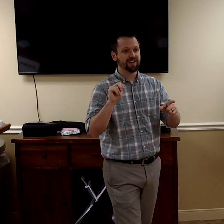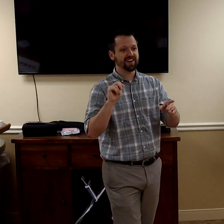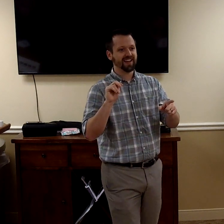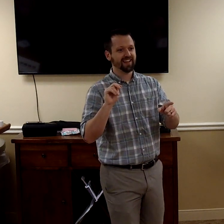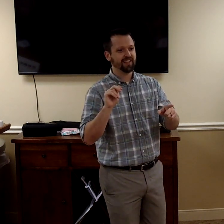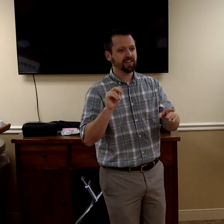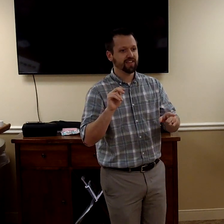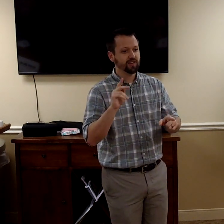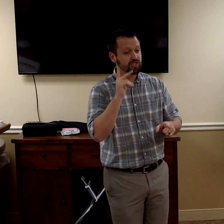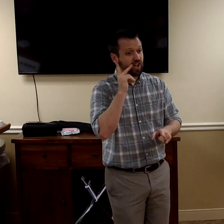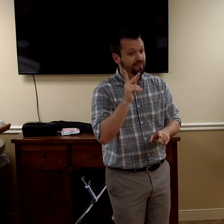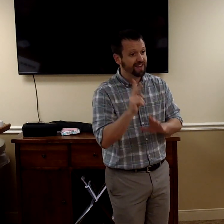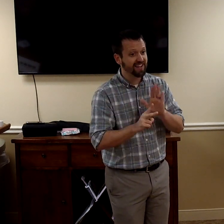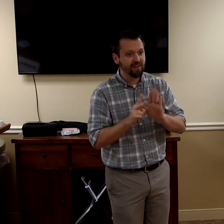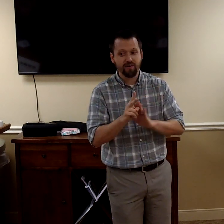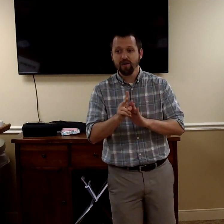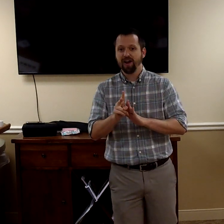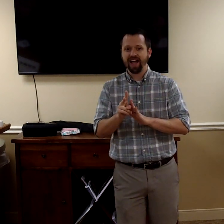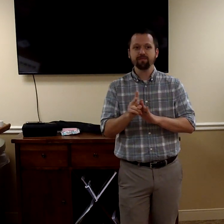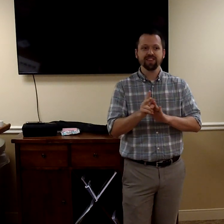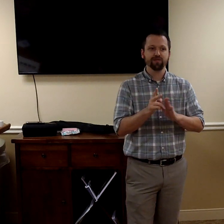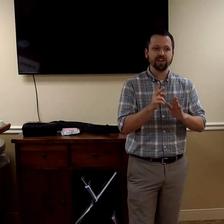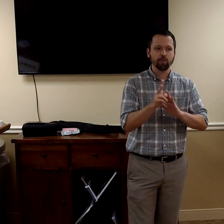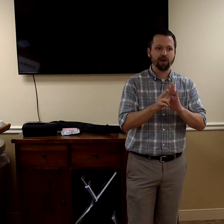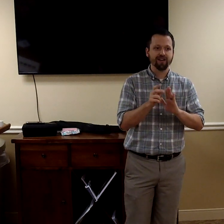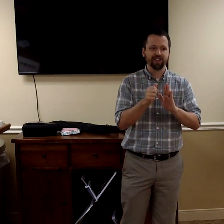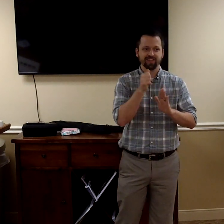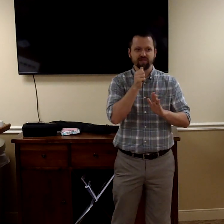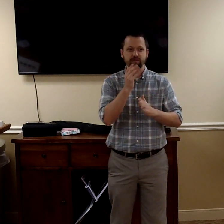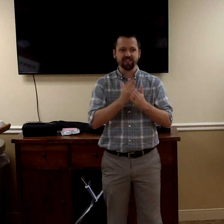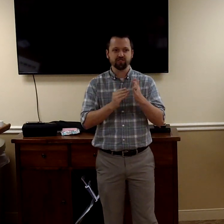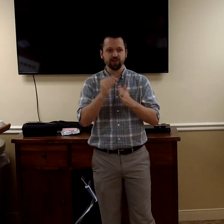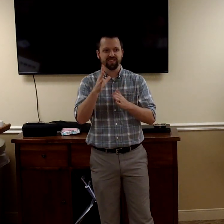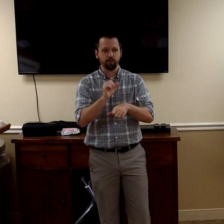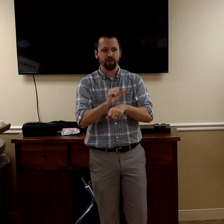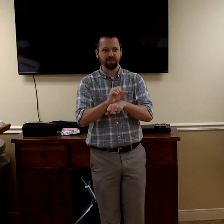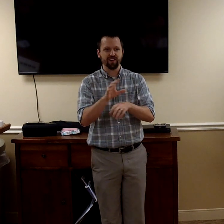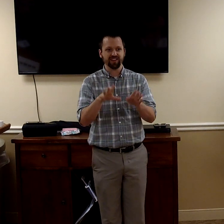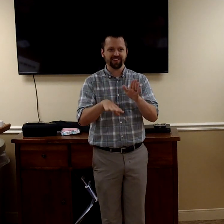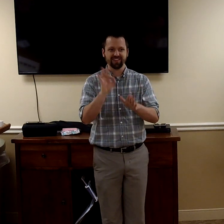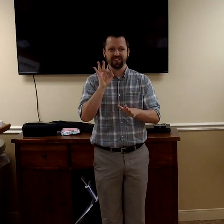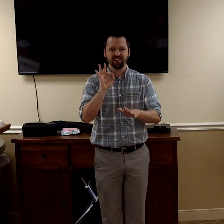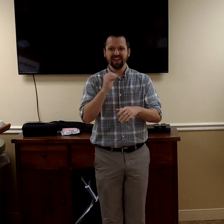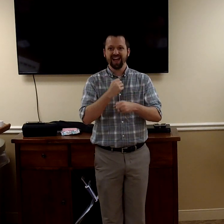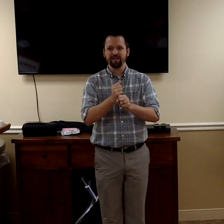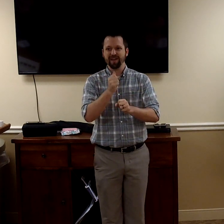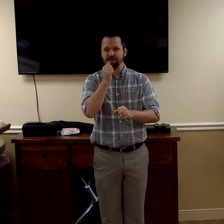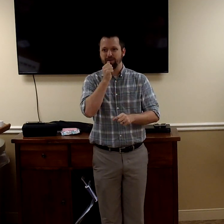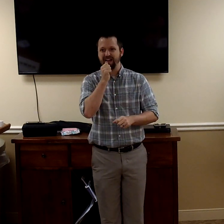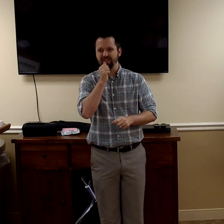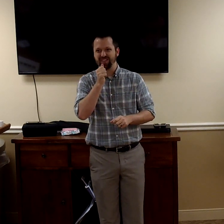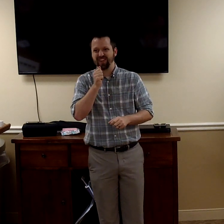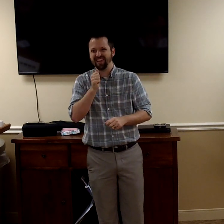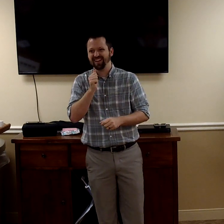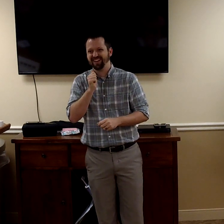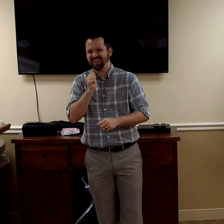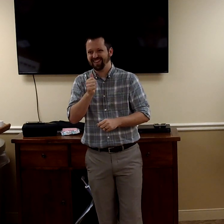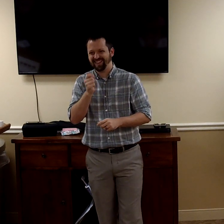it on YouTube. You saw the video? Yeah. I made the video private because some of my students at work found it. So I made it private so they couldn't see